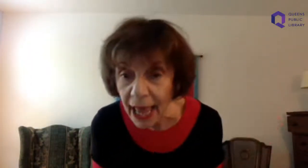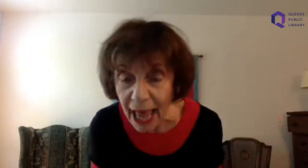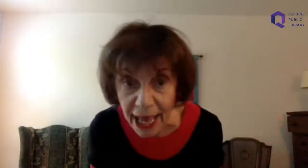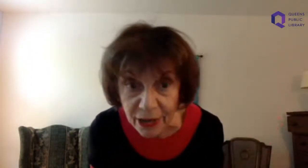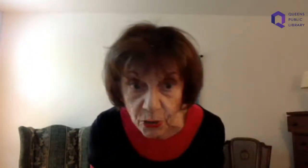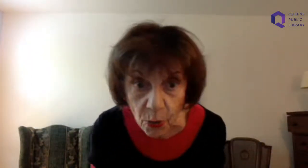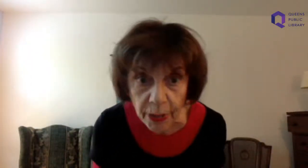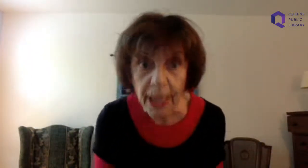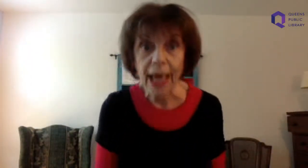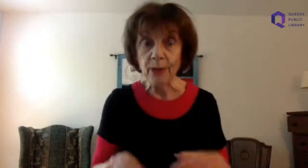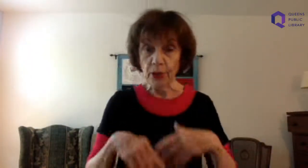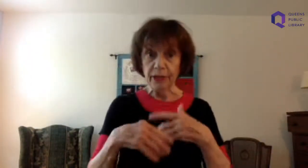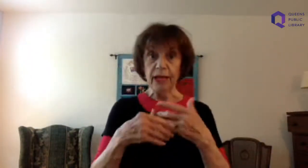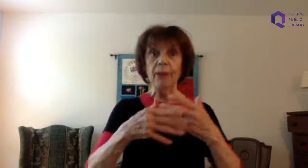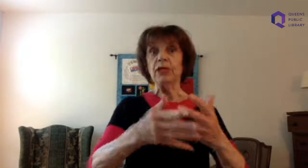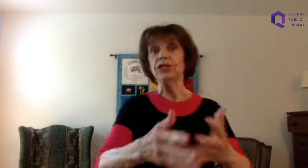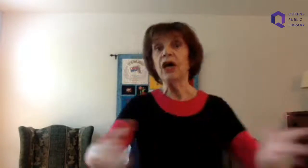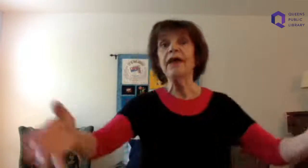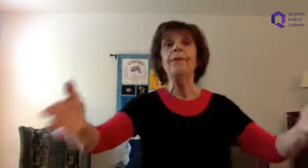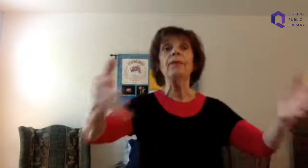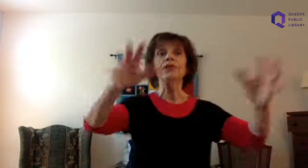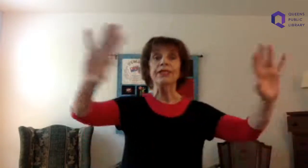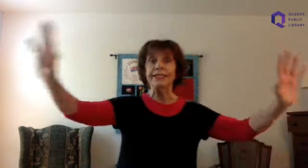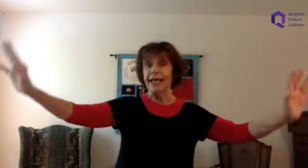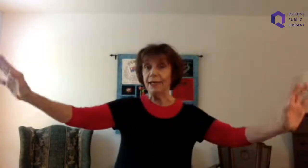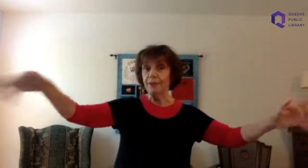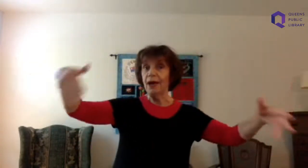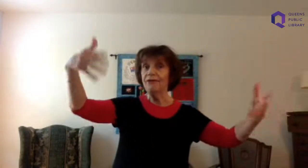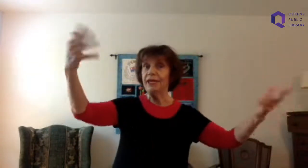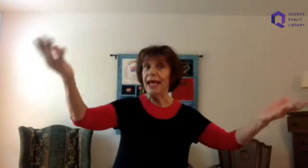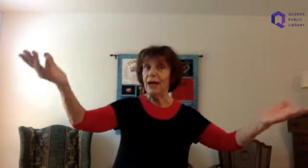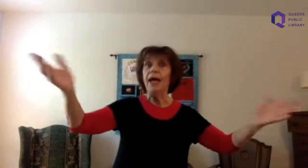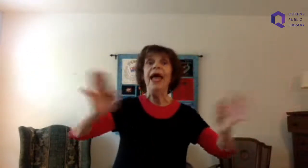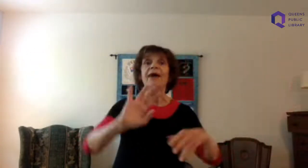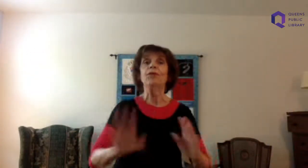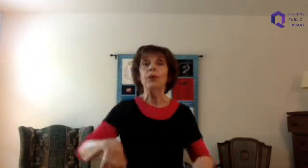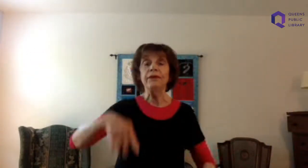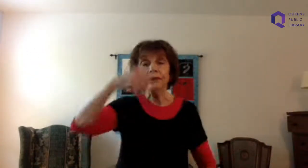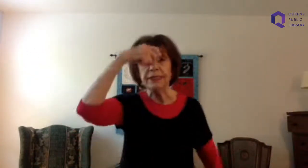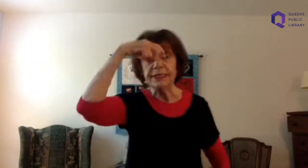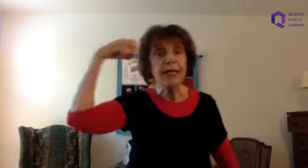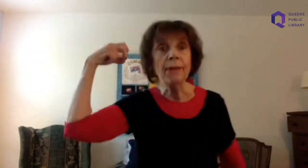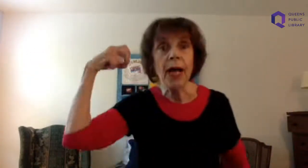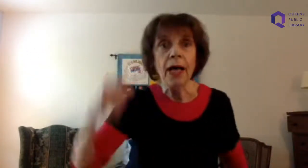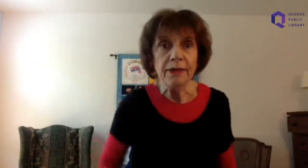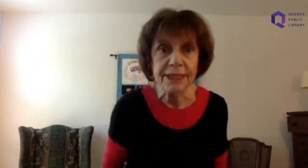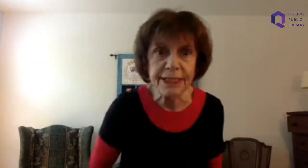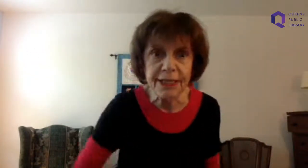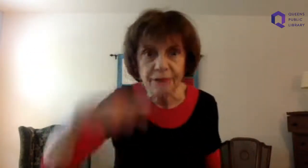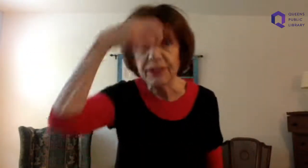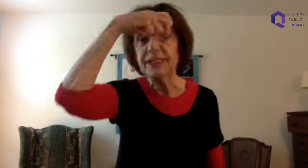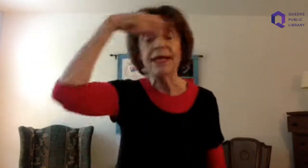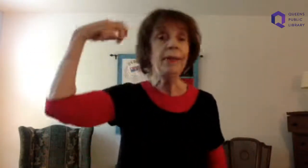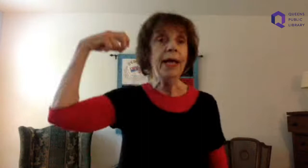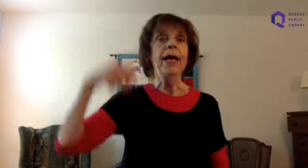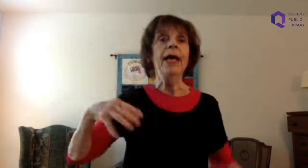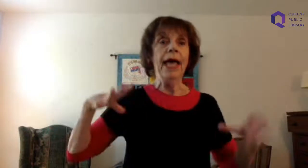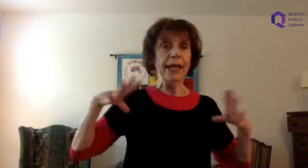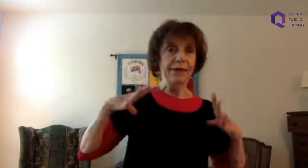had a dog. And we're going to come on the side, and Barbara's going to say goodbye for now. Have a wonderful summer. This is the sign for summer, and have a